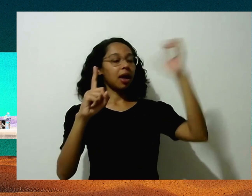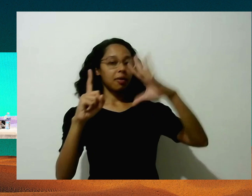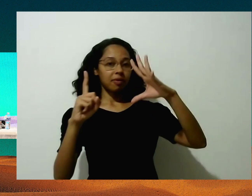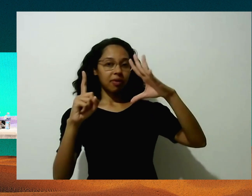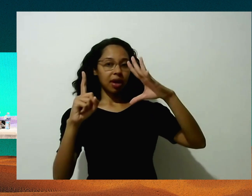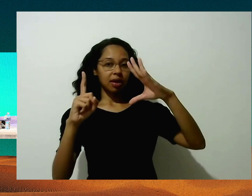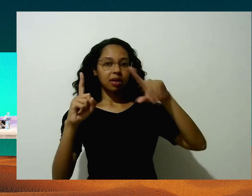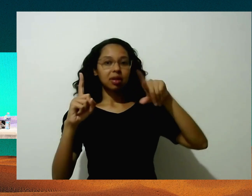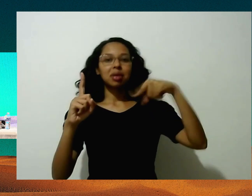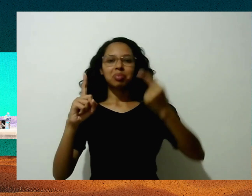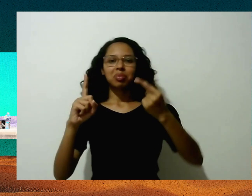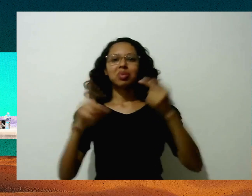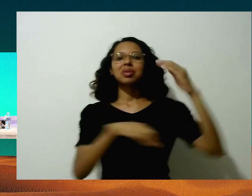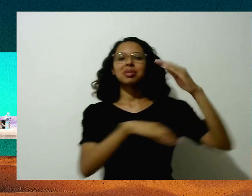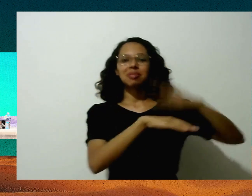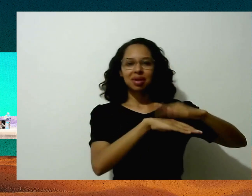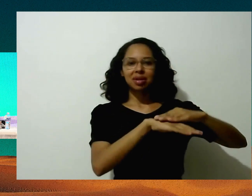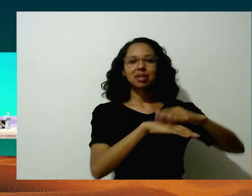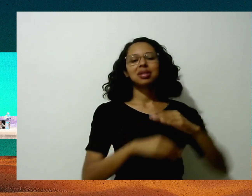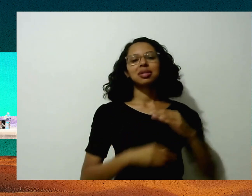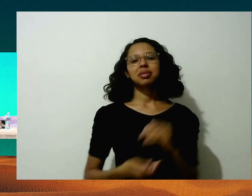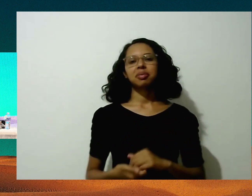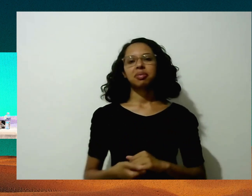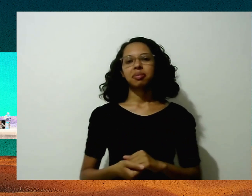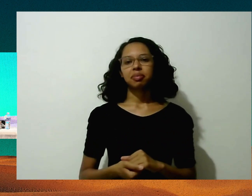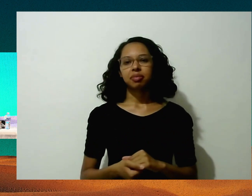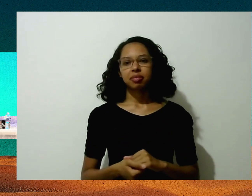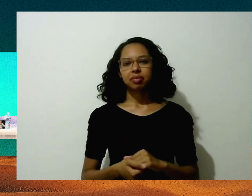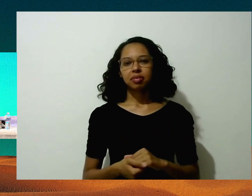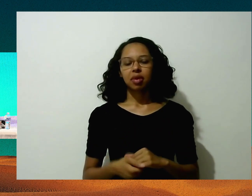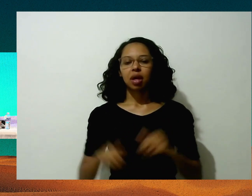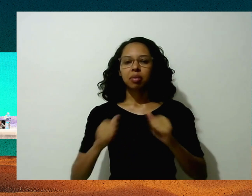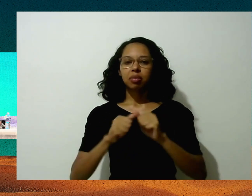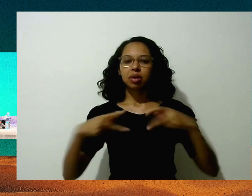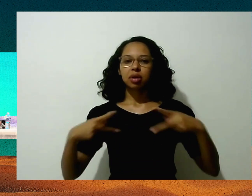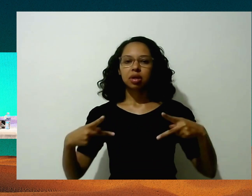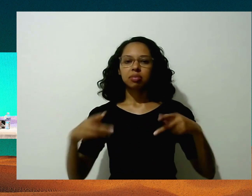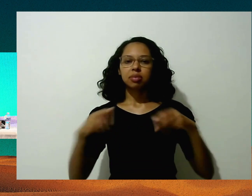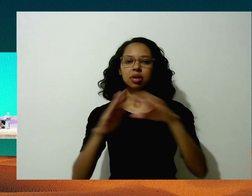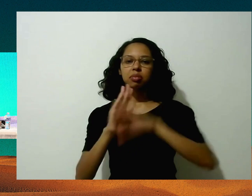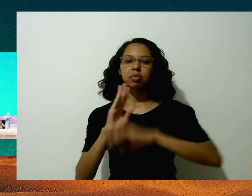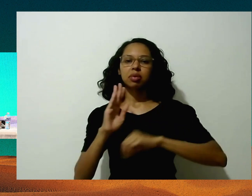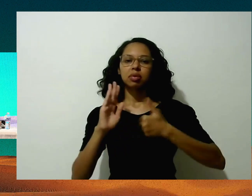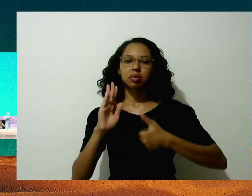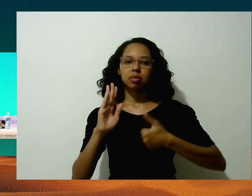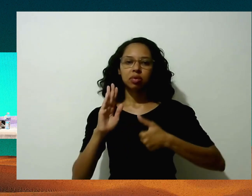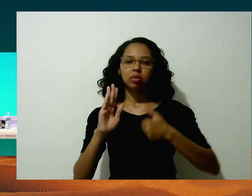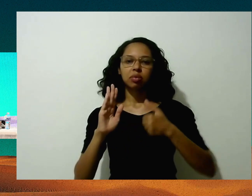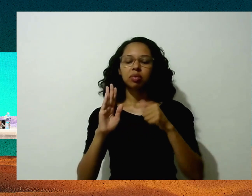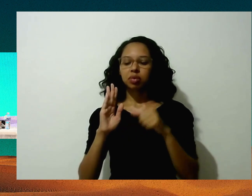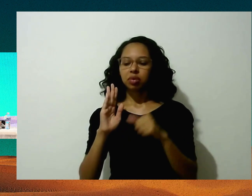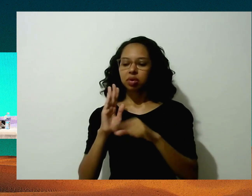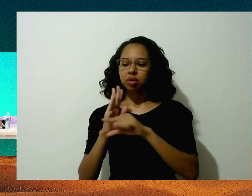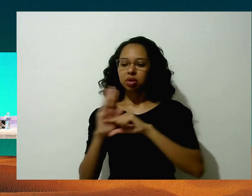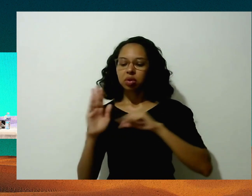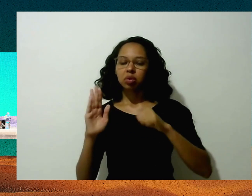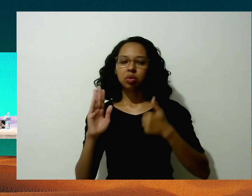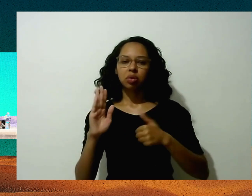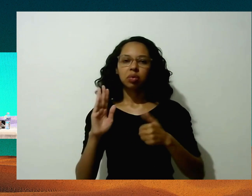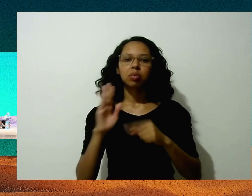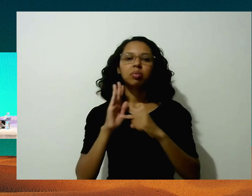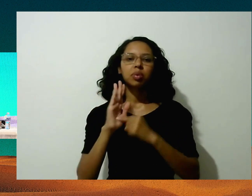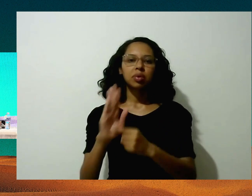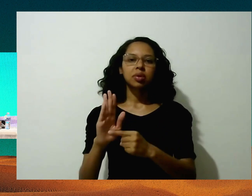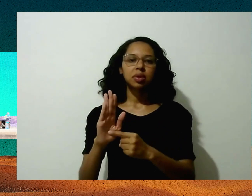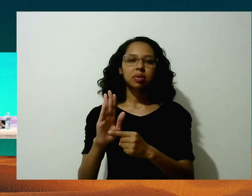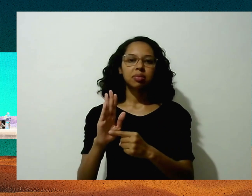the prophets. Em Apocalipse 1:1 mostra que Deus quer revelar a revelação de Jesus Cristo para esse grupo